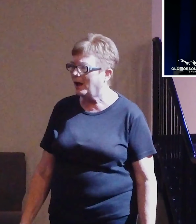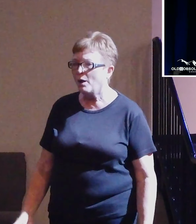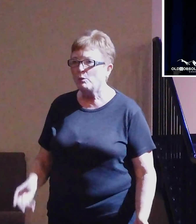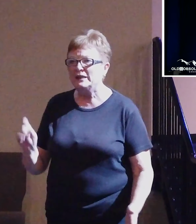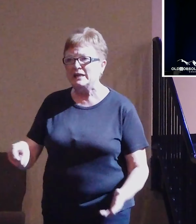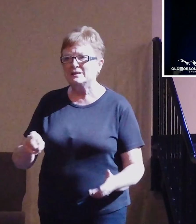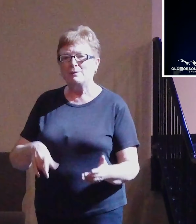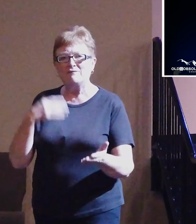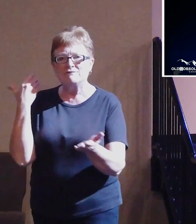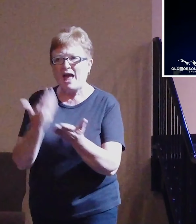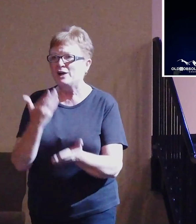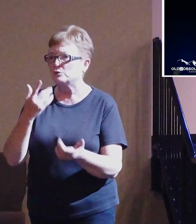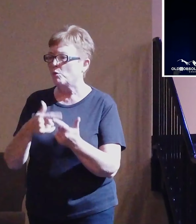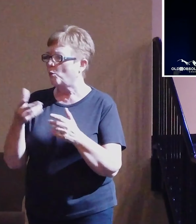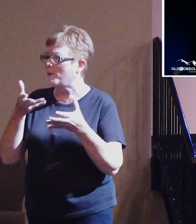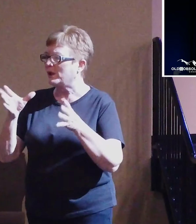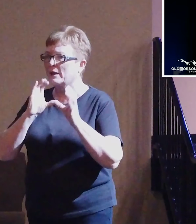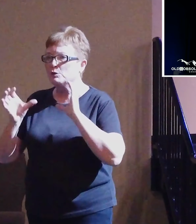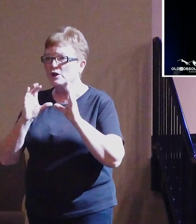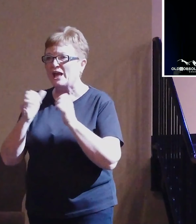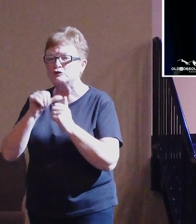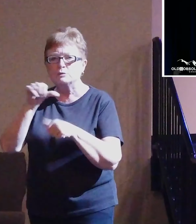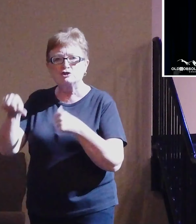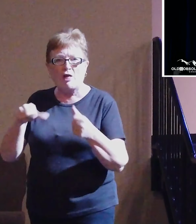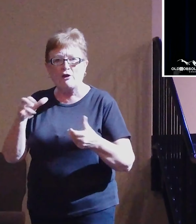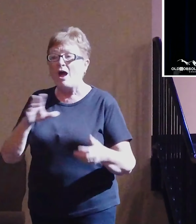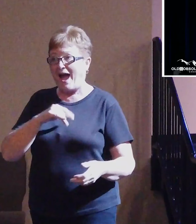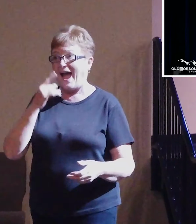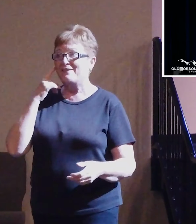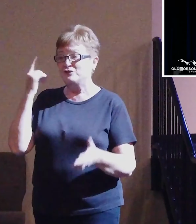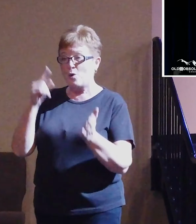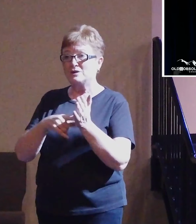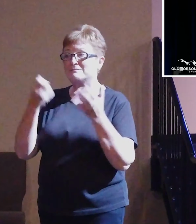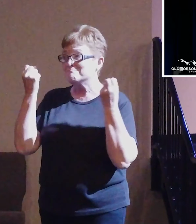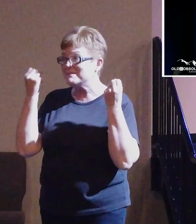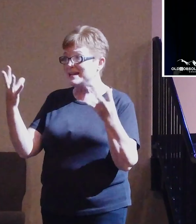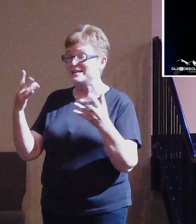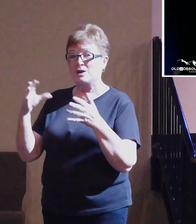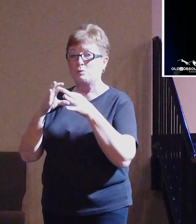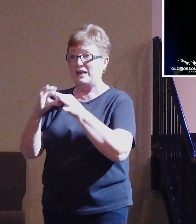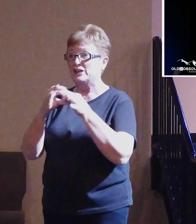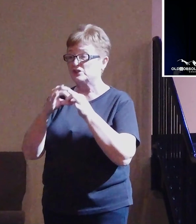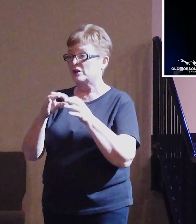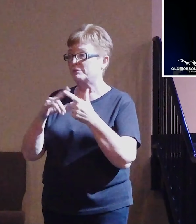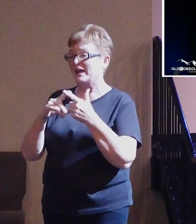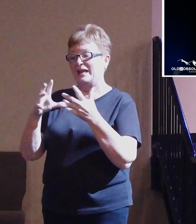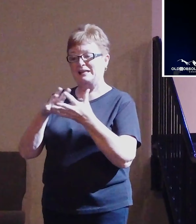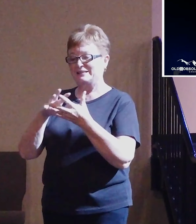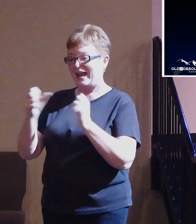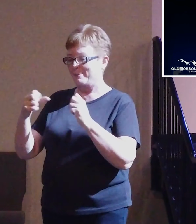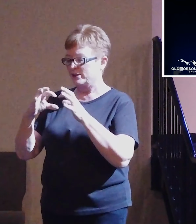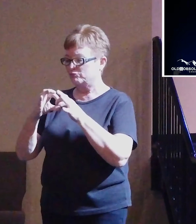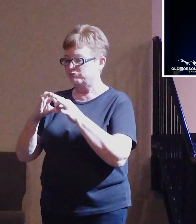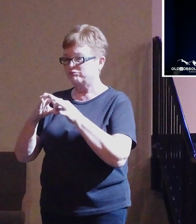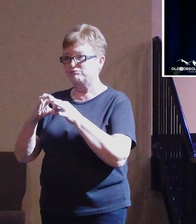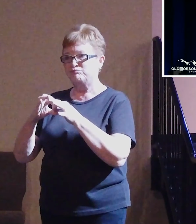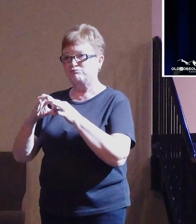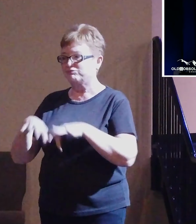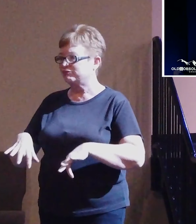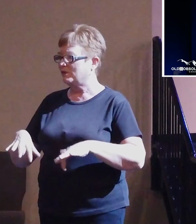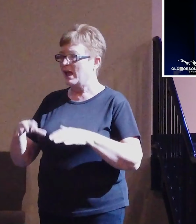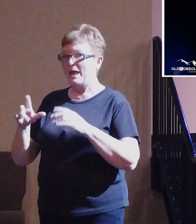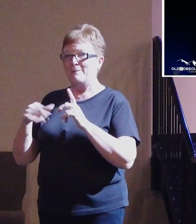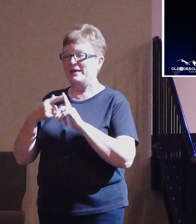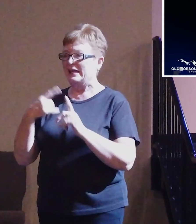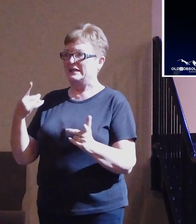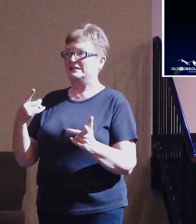to one another. I've seen several relationships damaged or find themselves